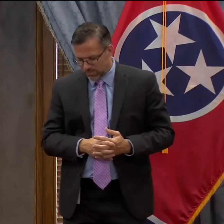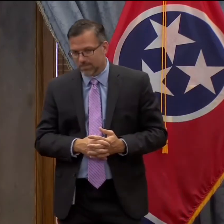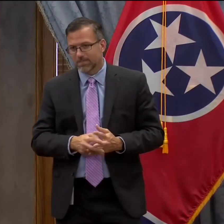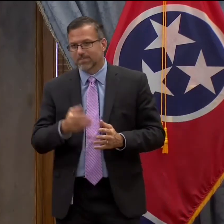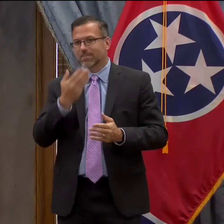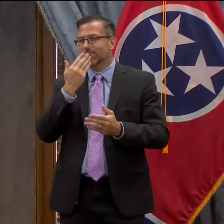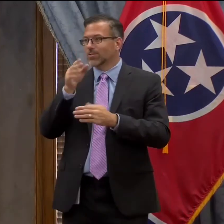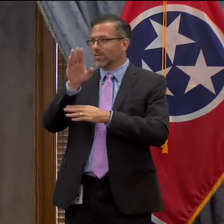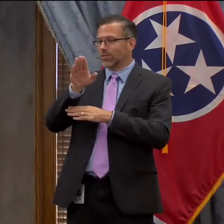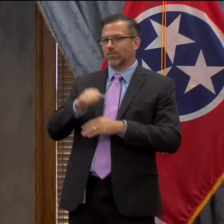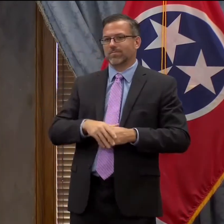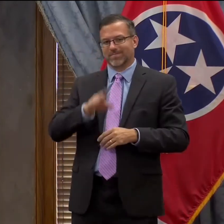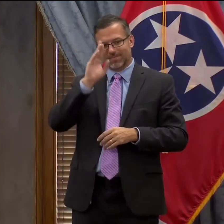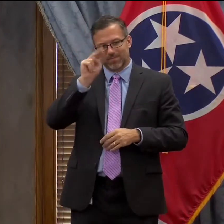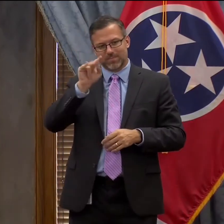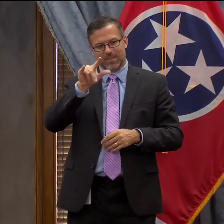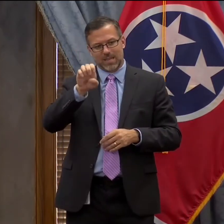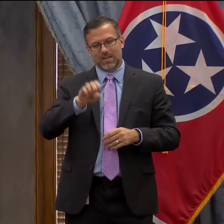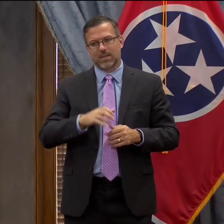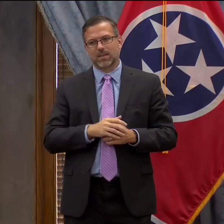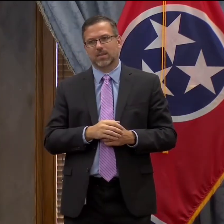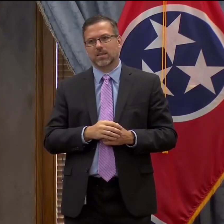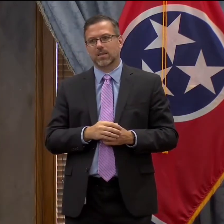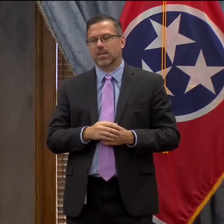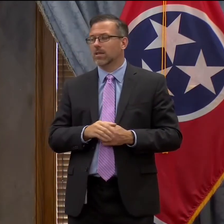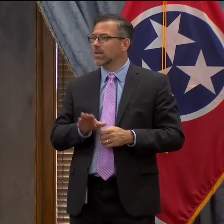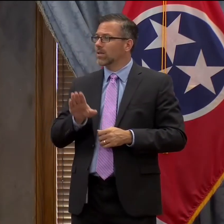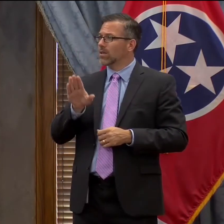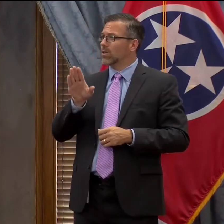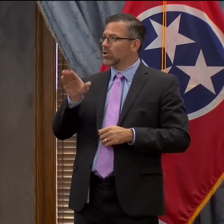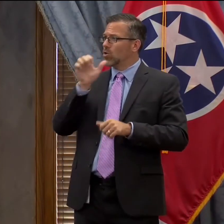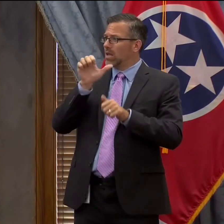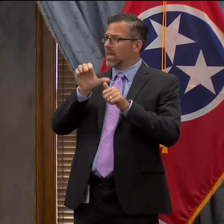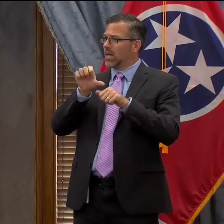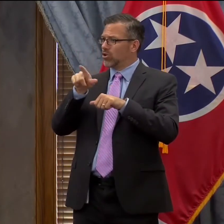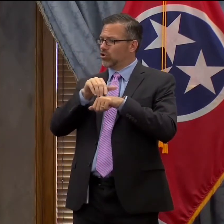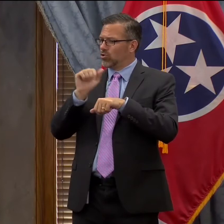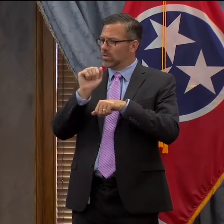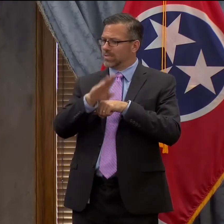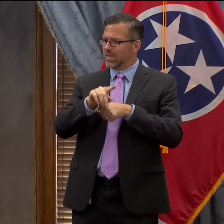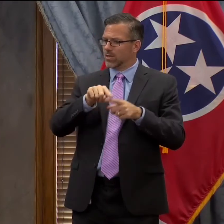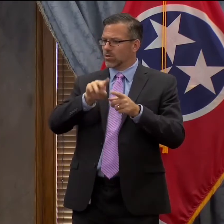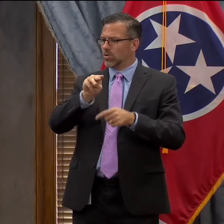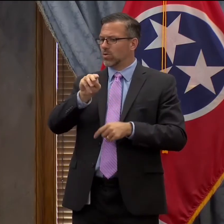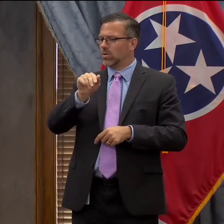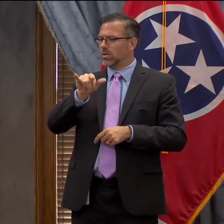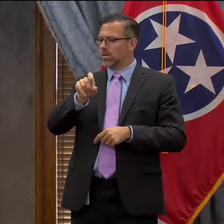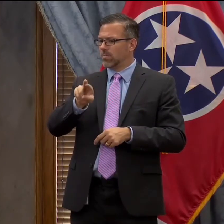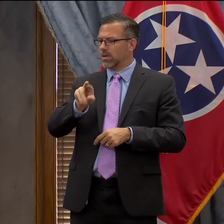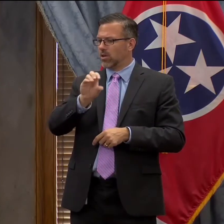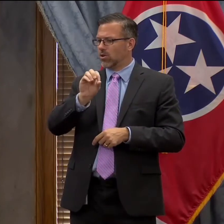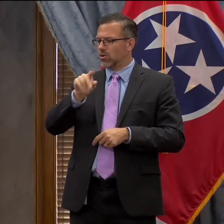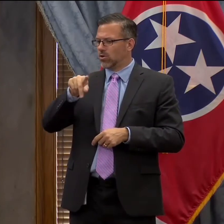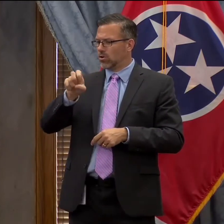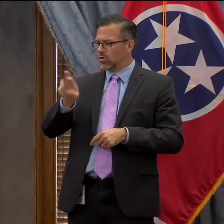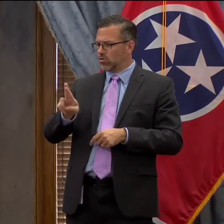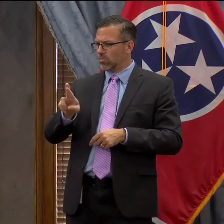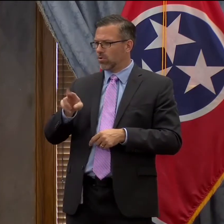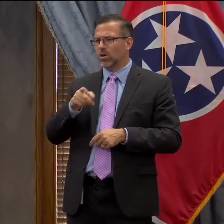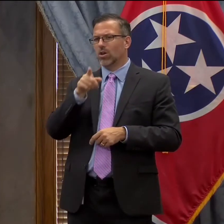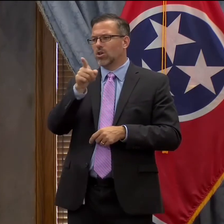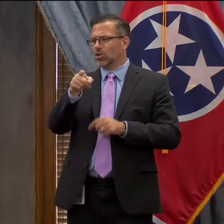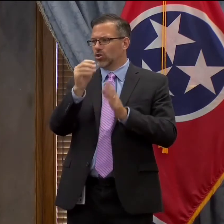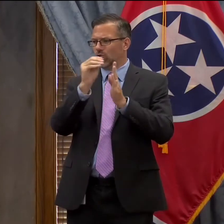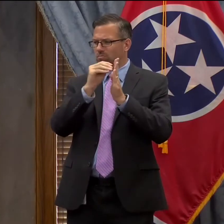Good afternoon, Governor. In your letter to Mayor Cooper today, you outline concerns with how he's